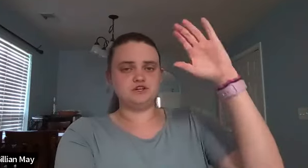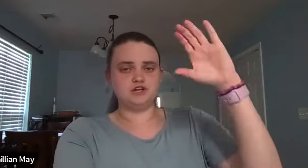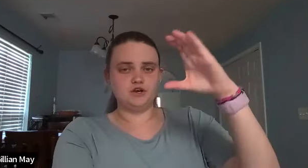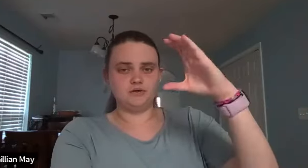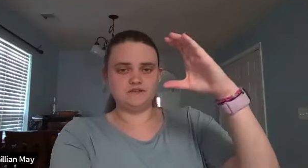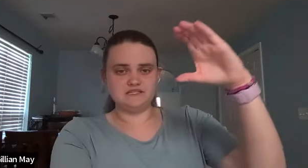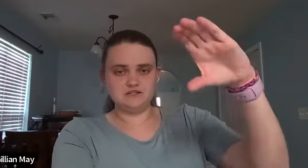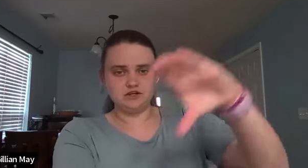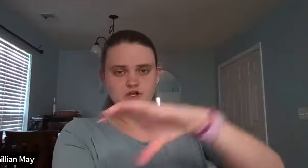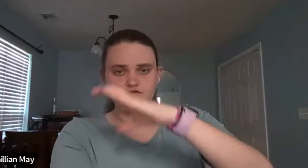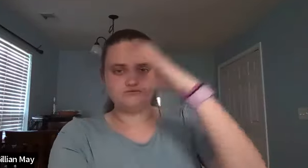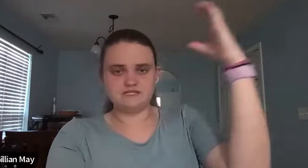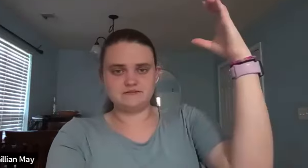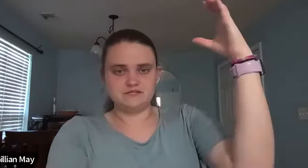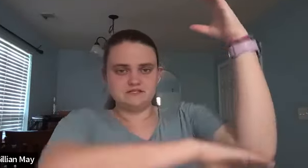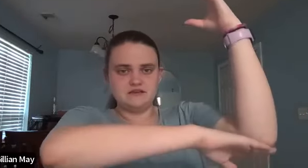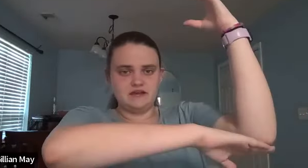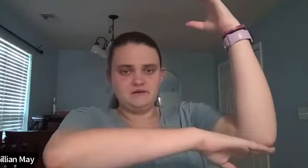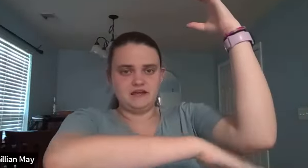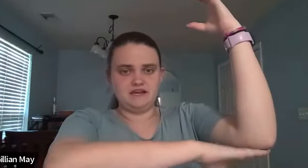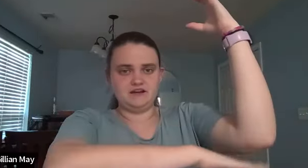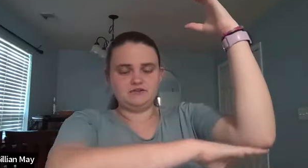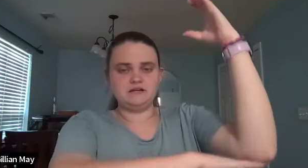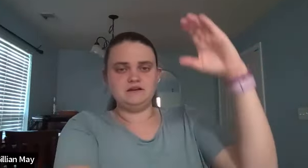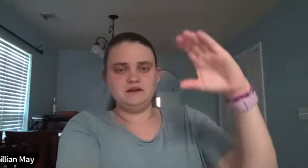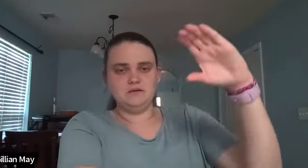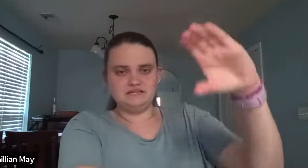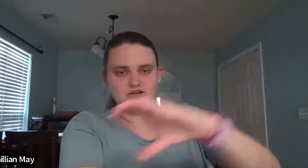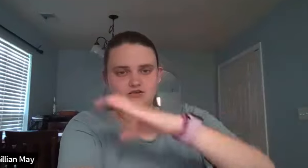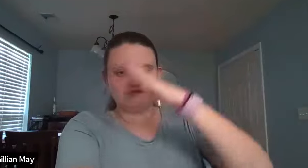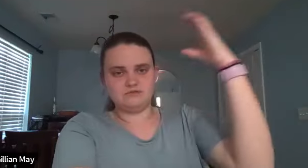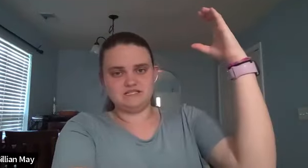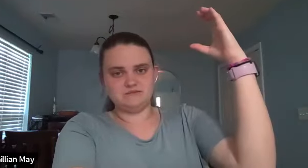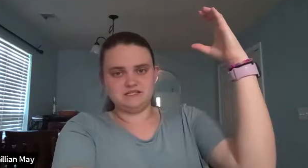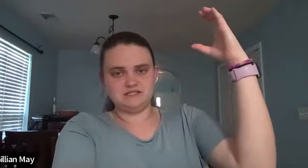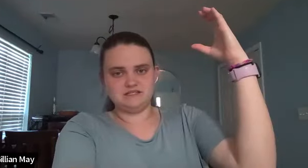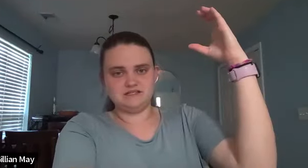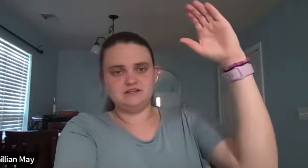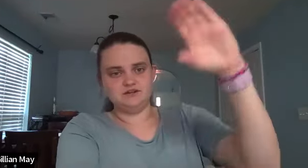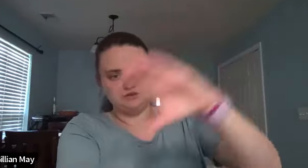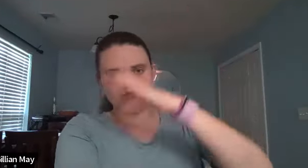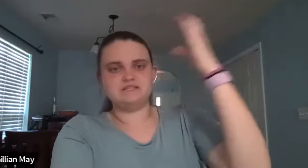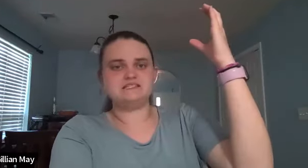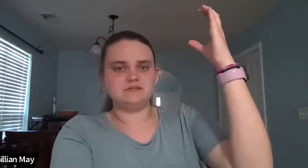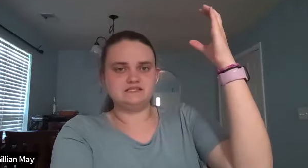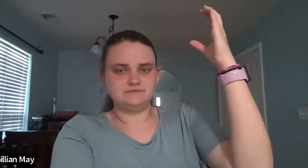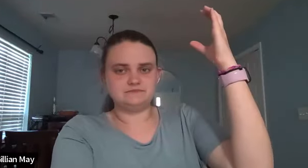going to go with a C, you're going to go Christmas. And like I have my hand under it, but it's like Christmas. Christmas.